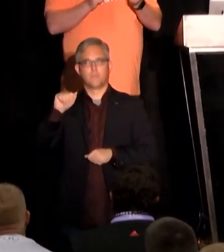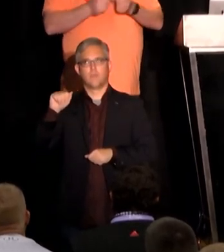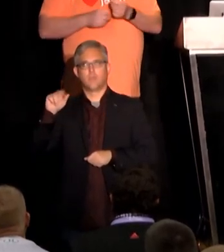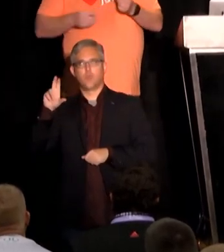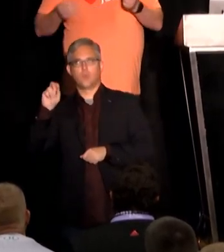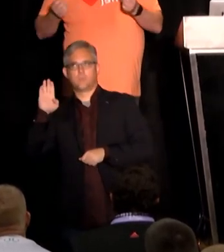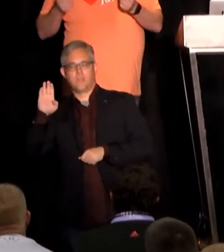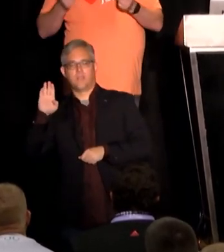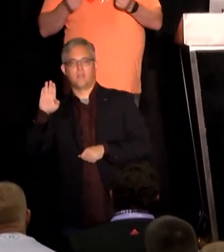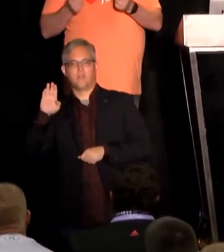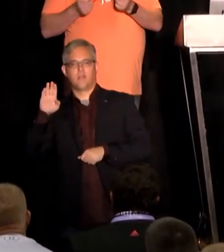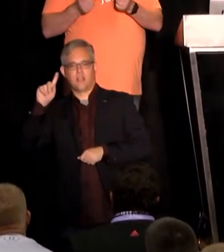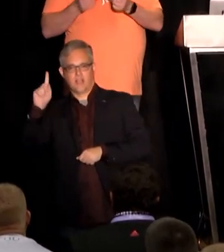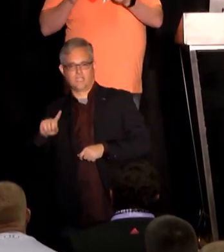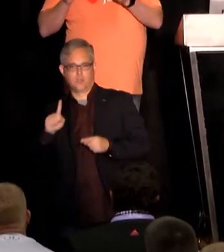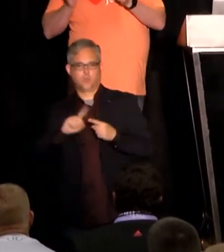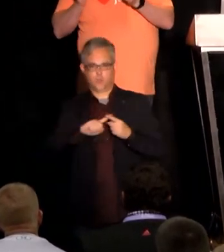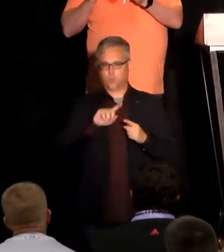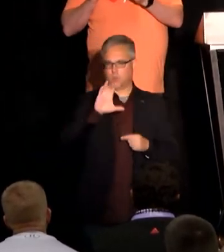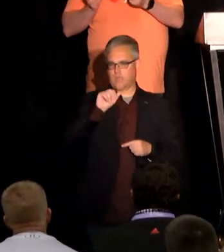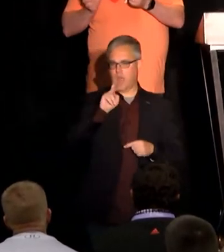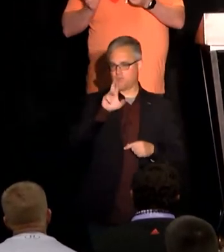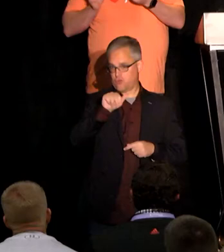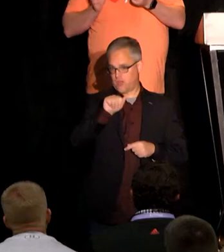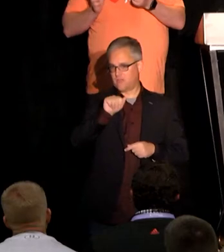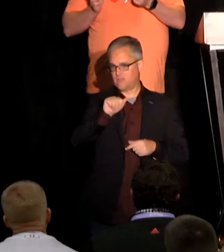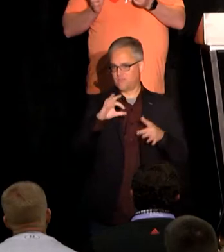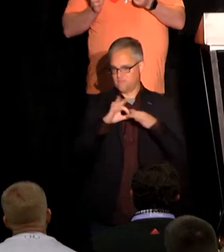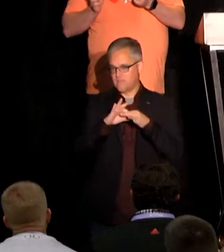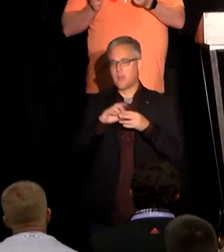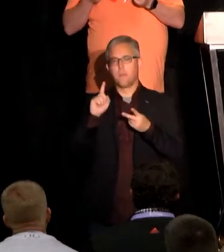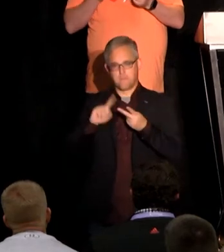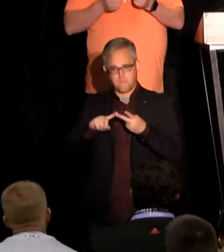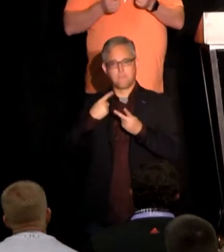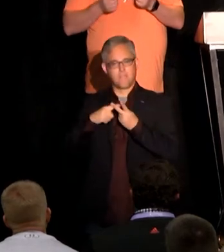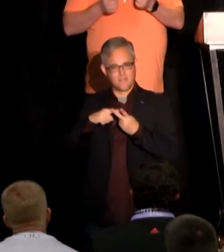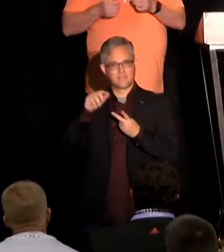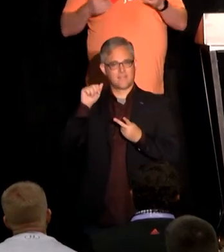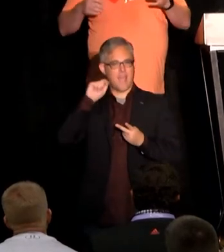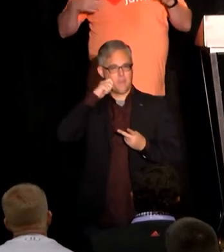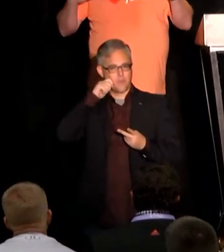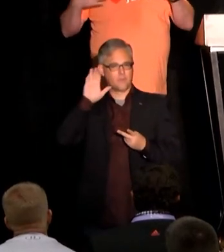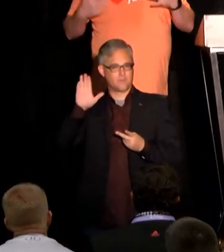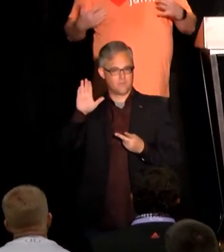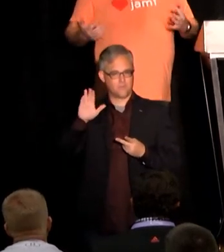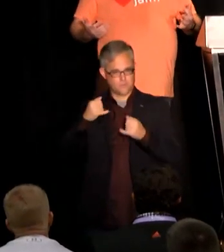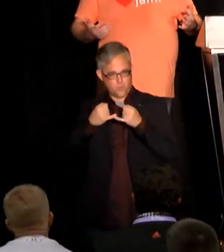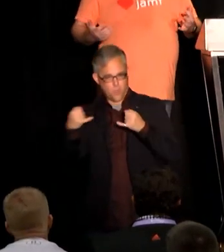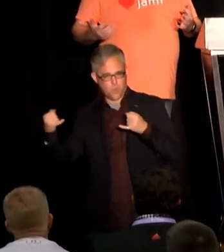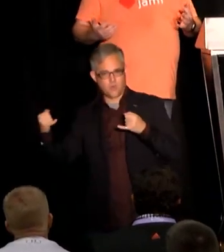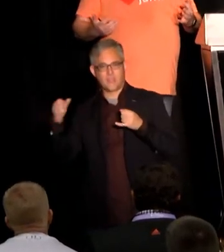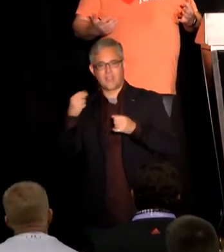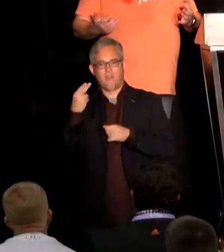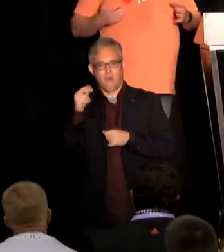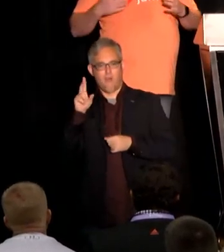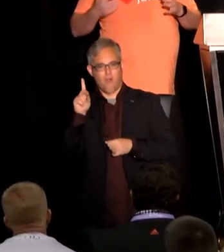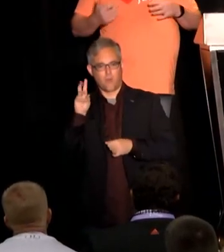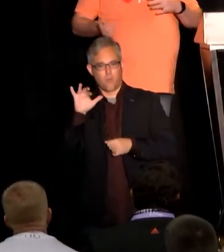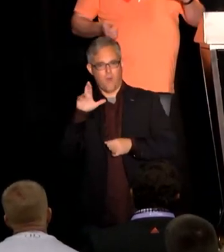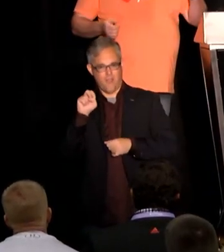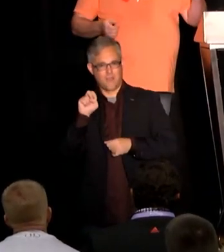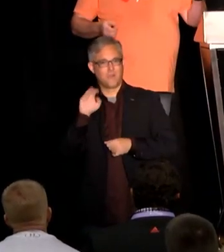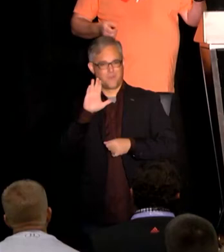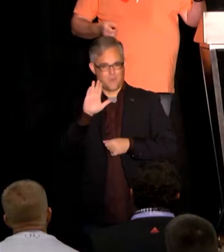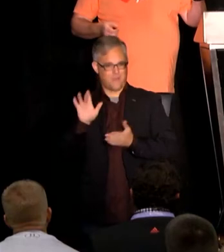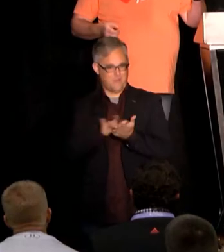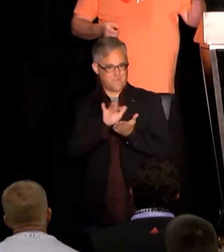adapter, plus Apple's brand of the Ethernet to USB adapter, and a power cord, and actually hardwire your iPads. That